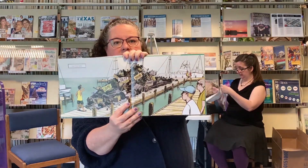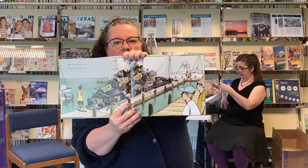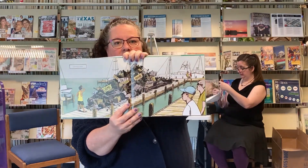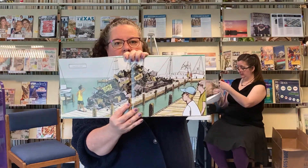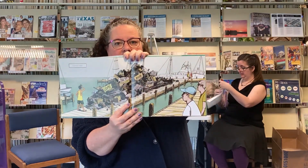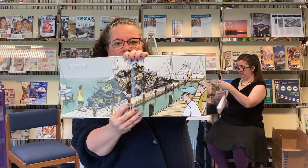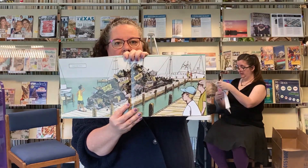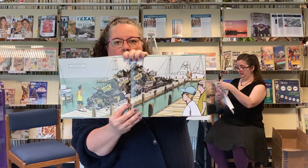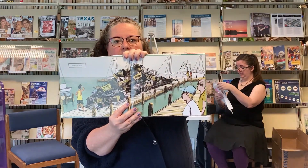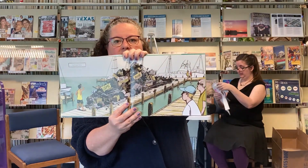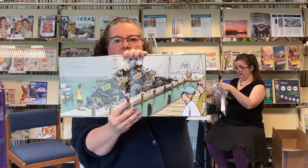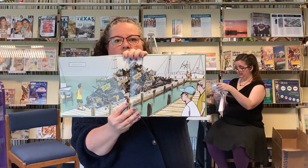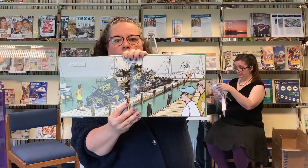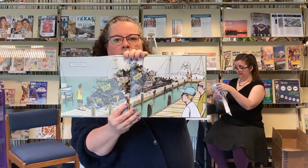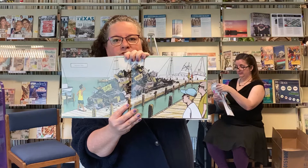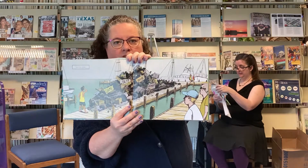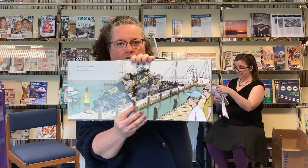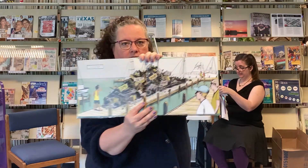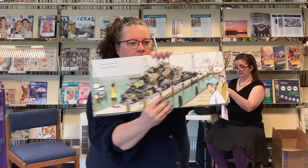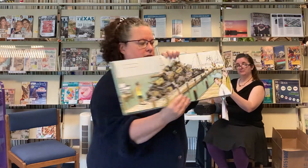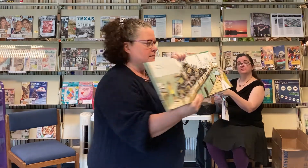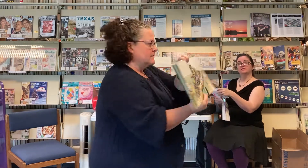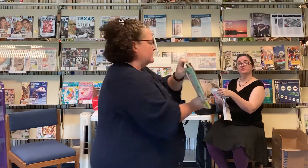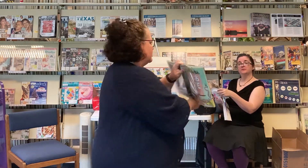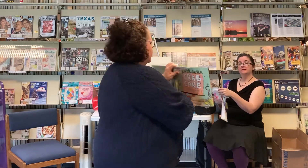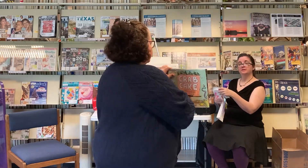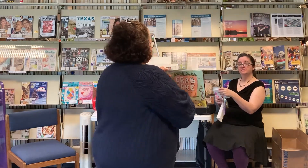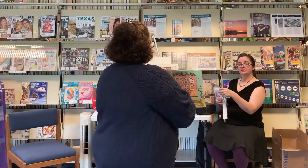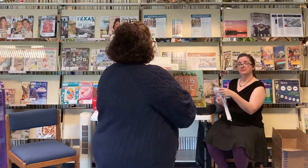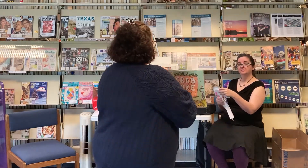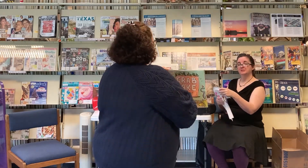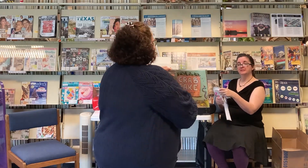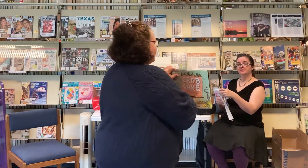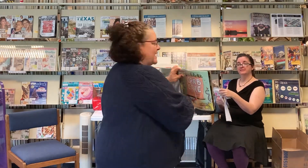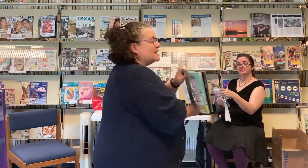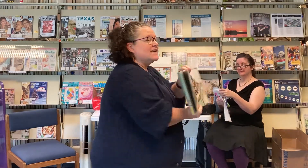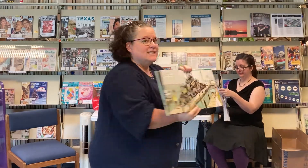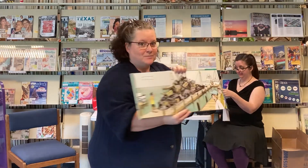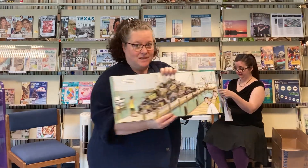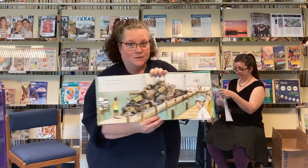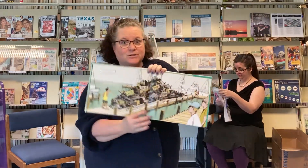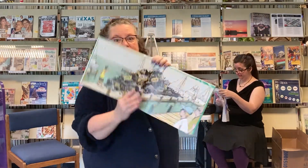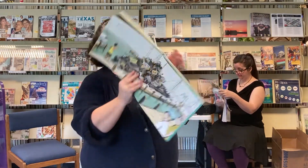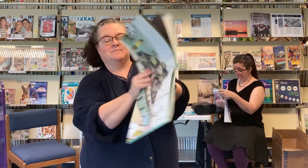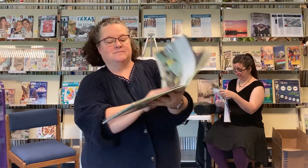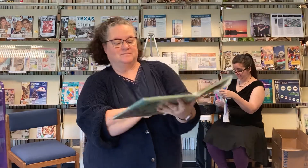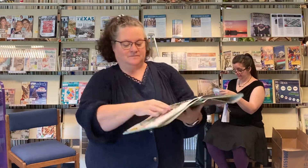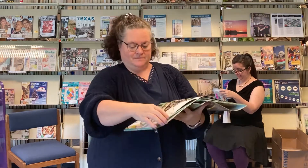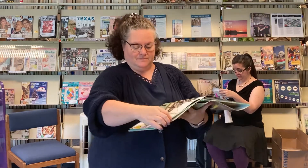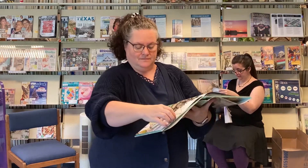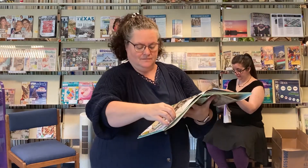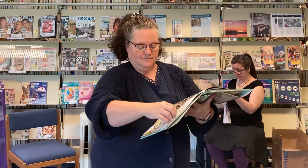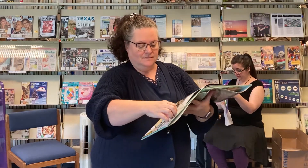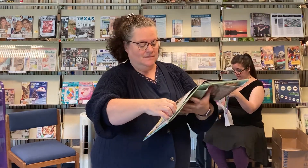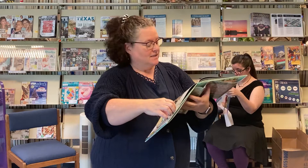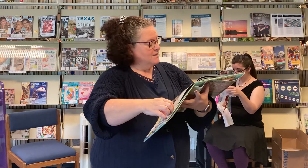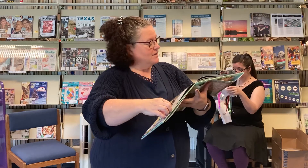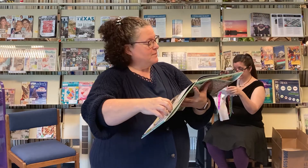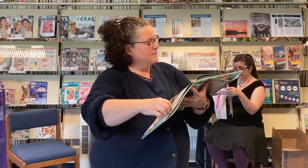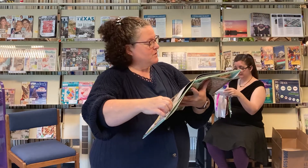dock and they said, come get your junk. Oh, they cleaned up the ocean. They cleaned up the ocean. Look at the people looking